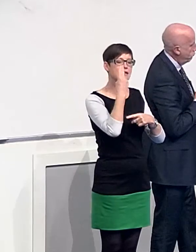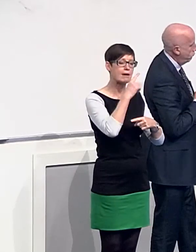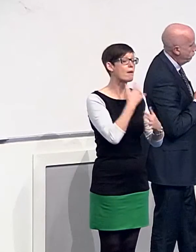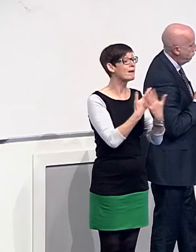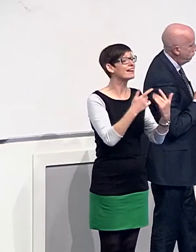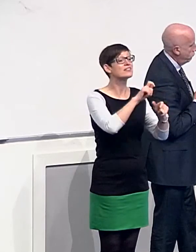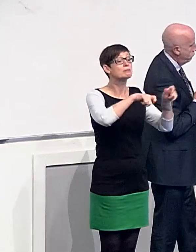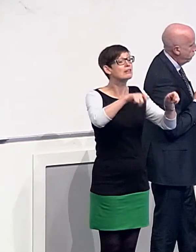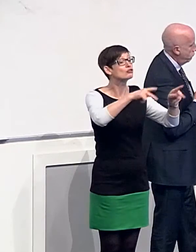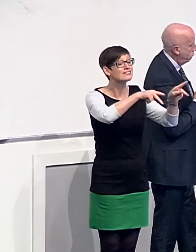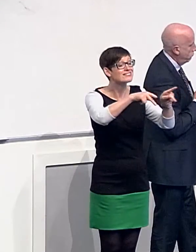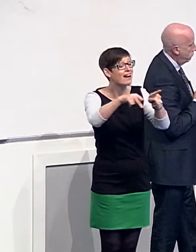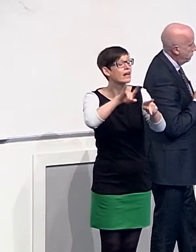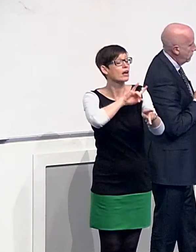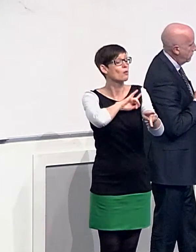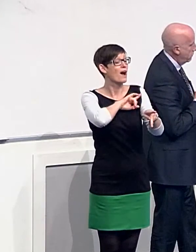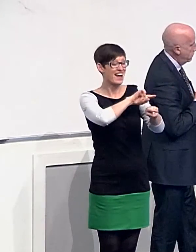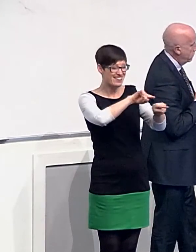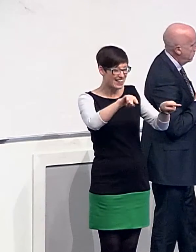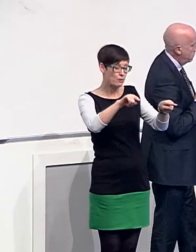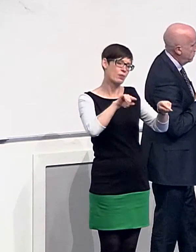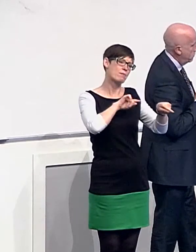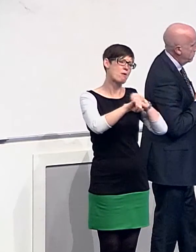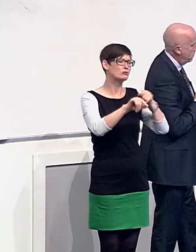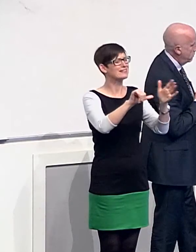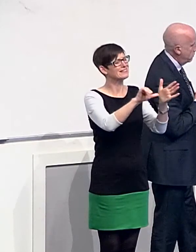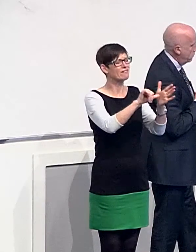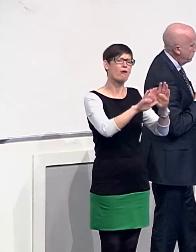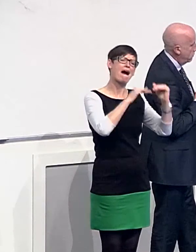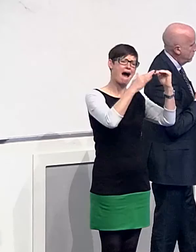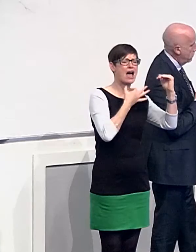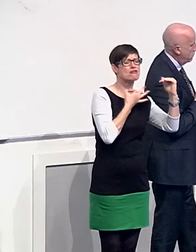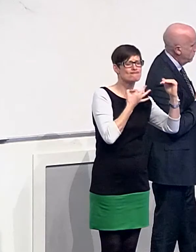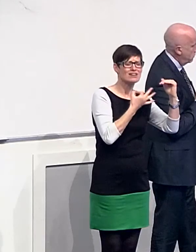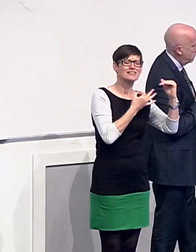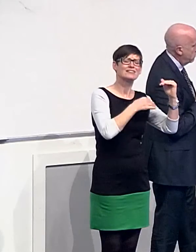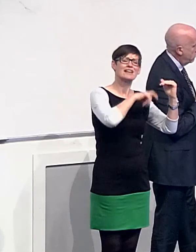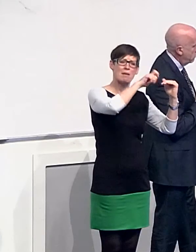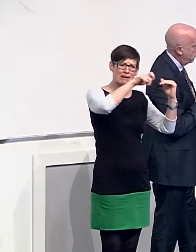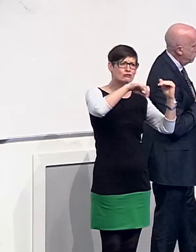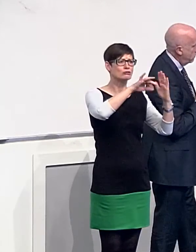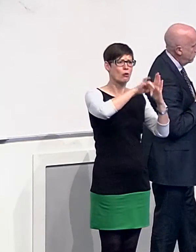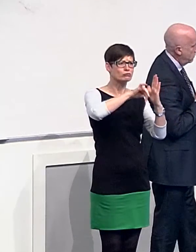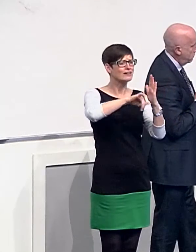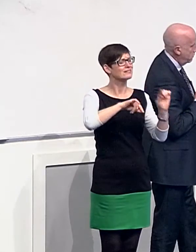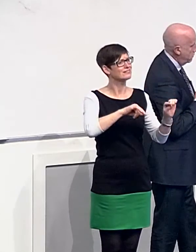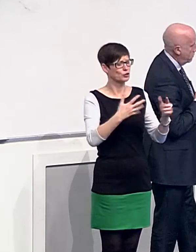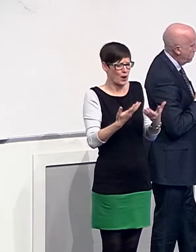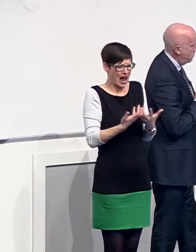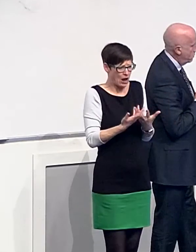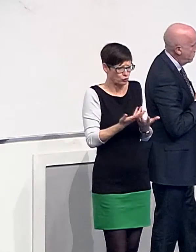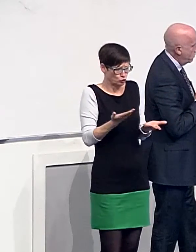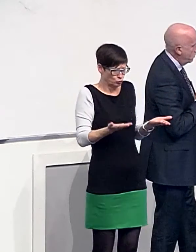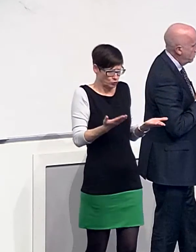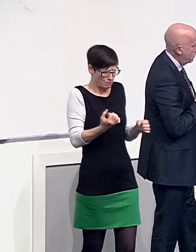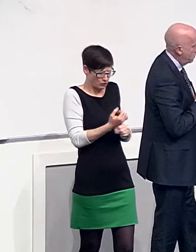but that's because they were among the most difficult patients and high-risk patients that were going under his scalpel. How do you ensure that when